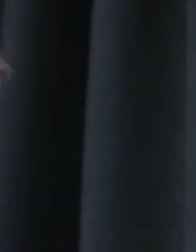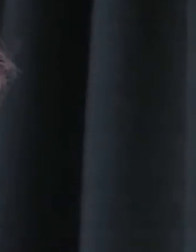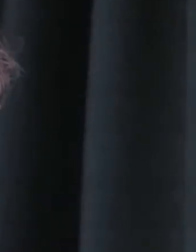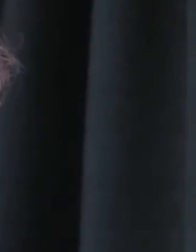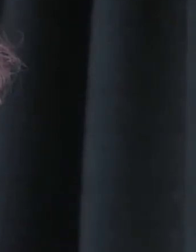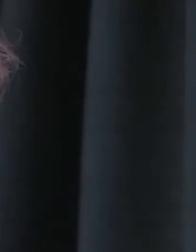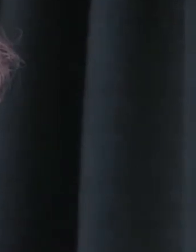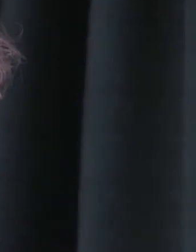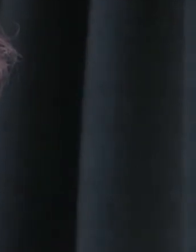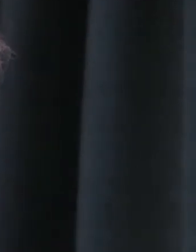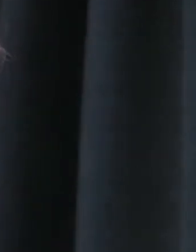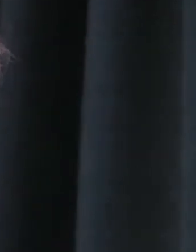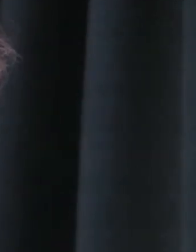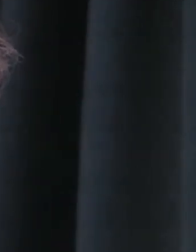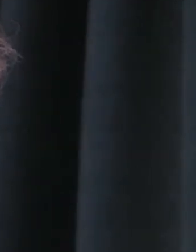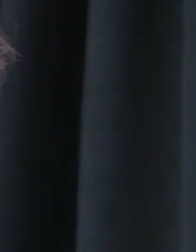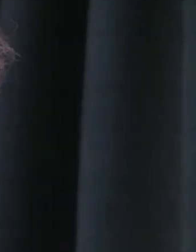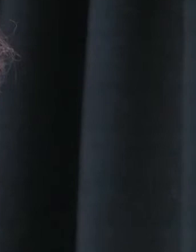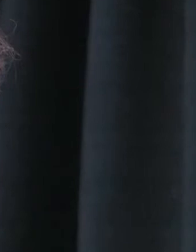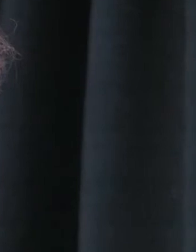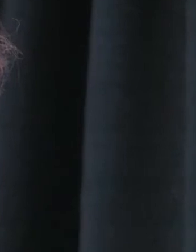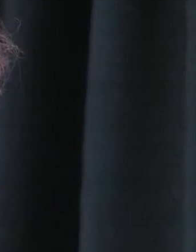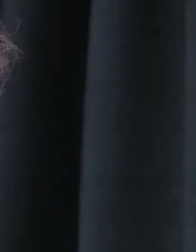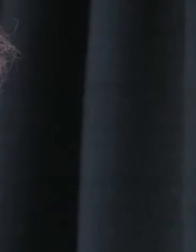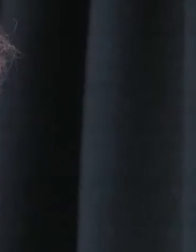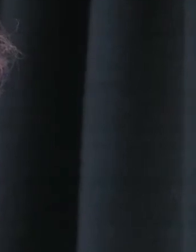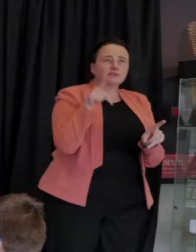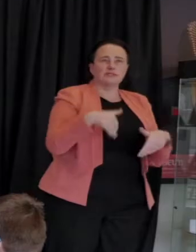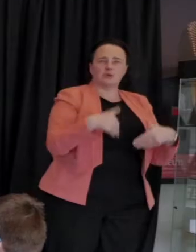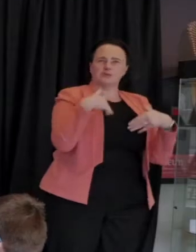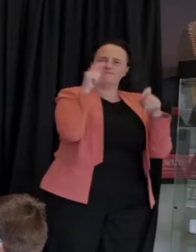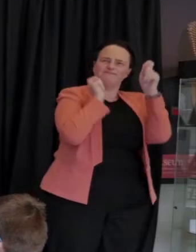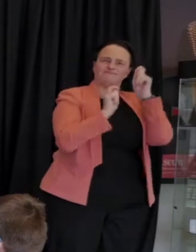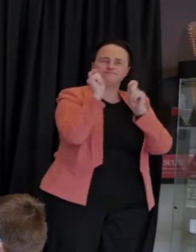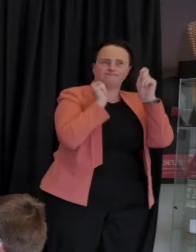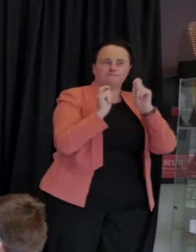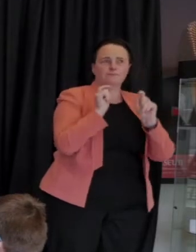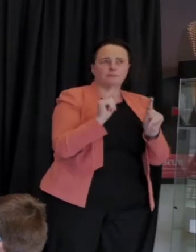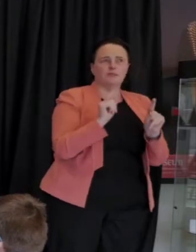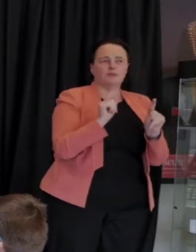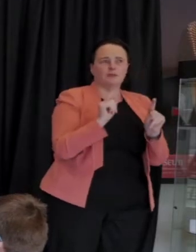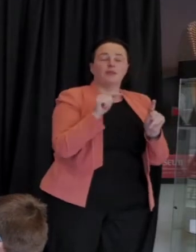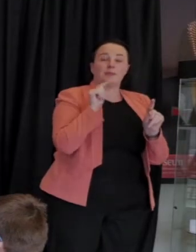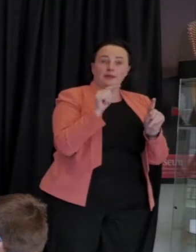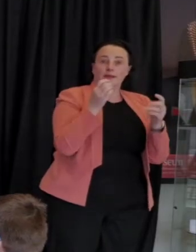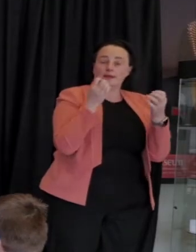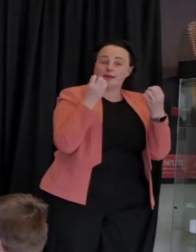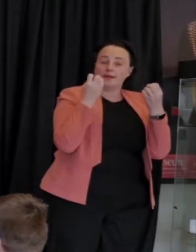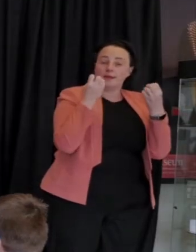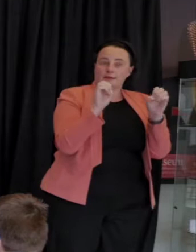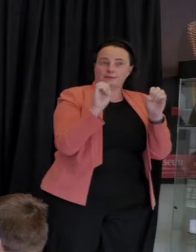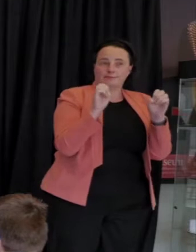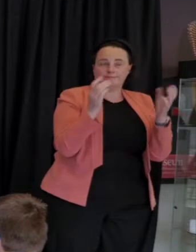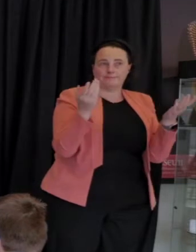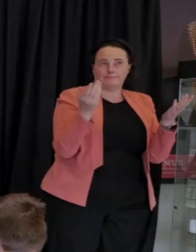the other thing in my reflection on this morning and the exhibition is the